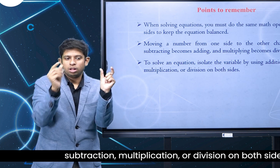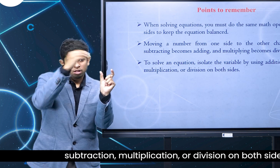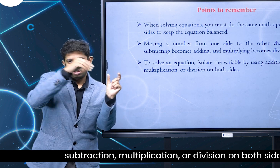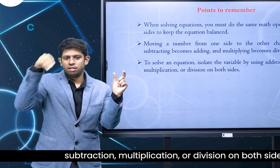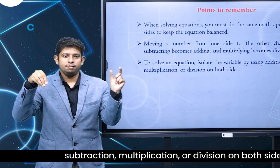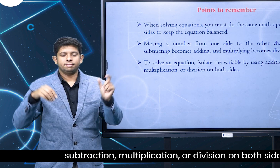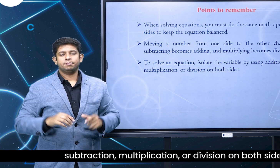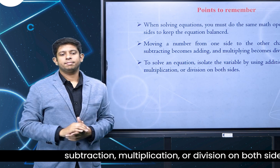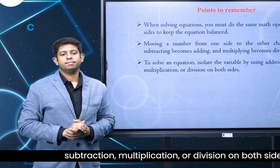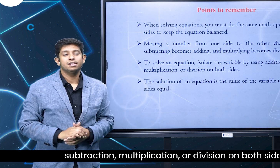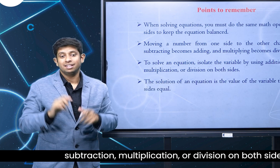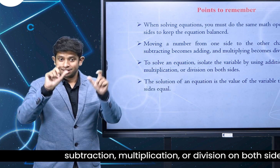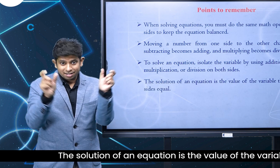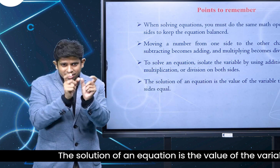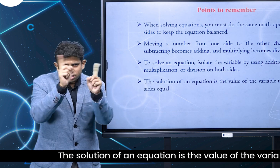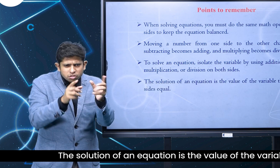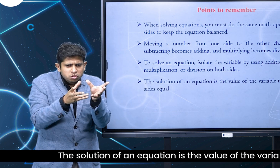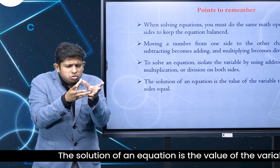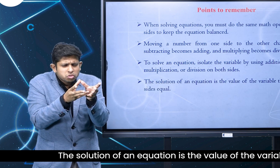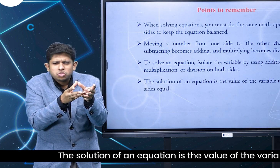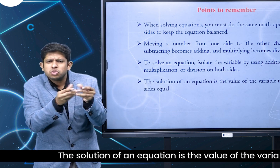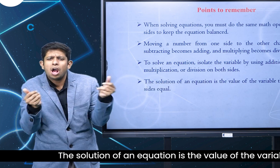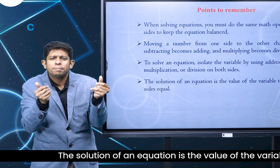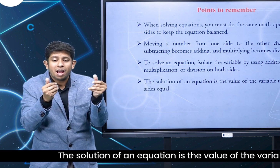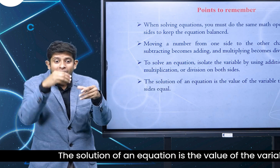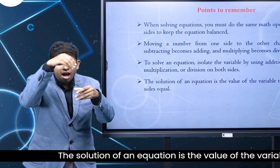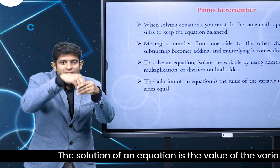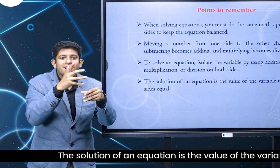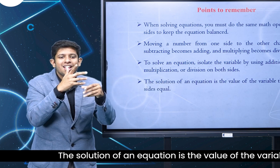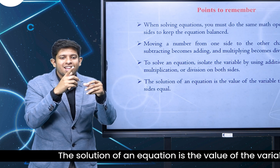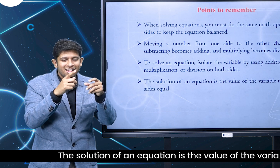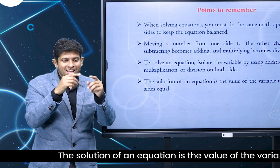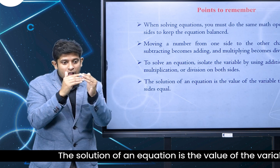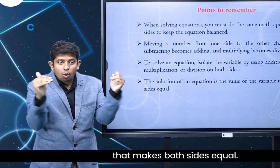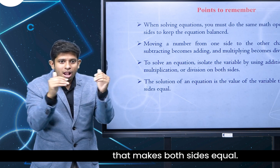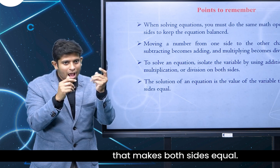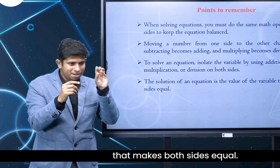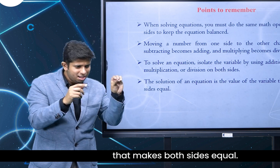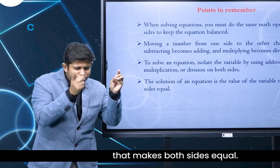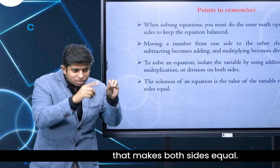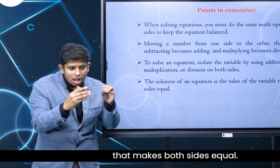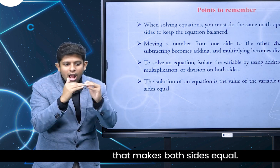both sides. The solution of an equation is the value of the variable that makes both sides equal.